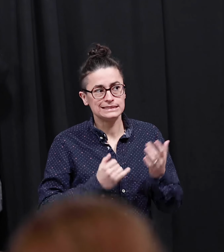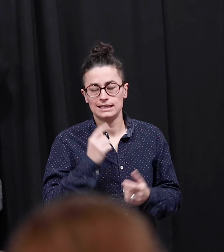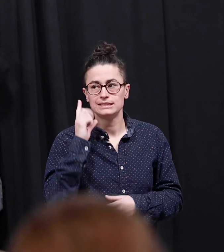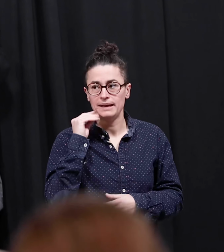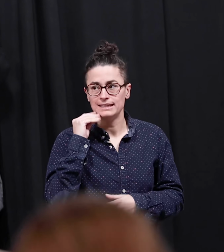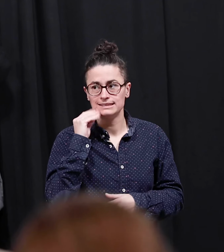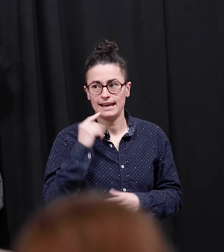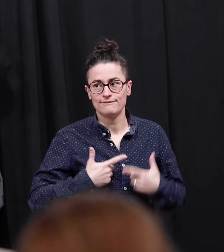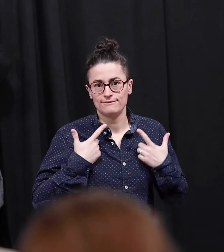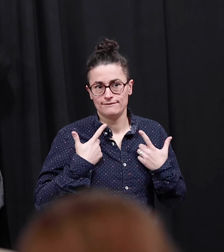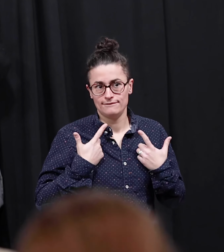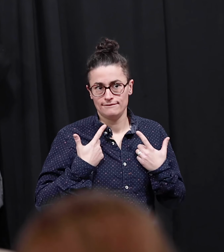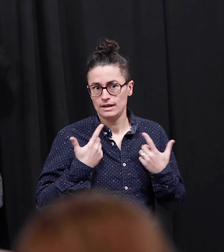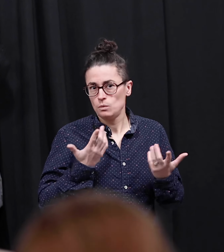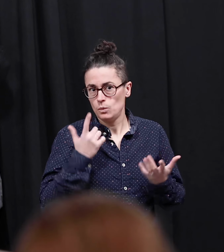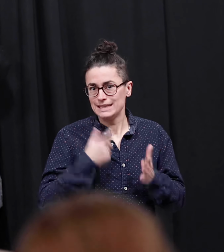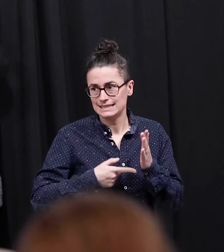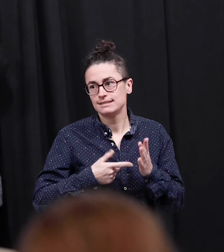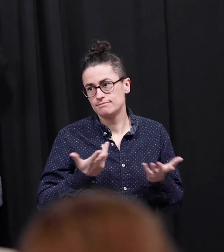It's actually not that.